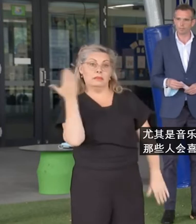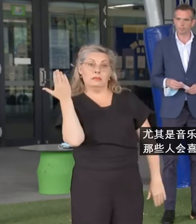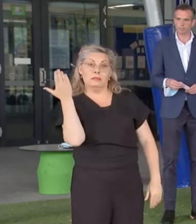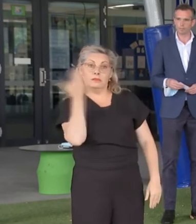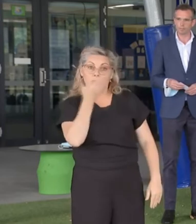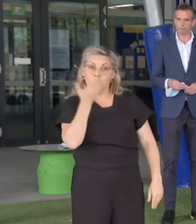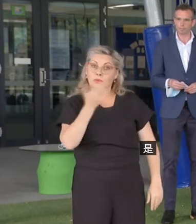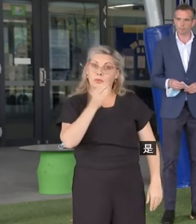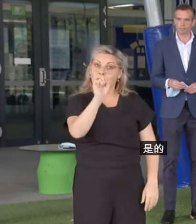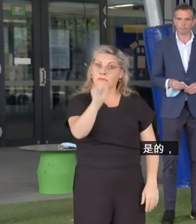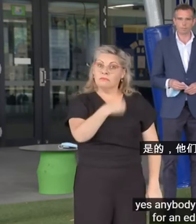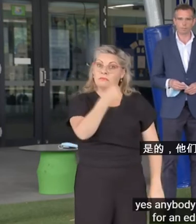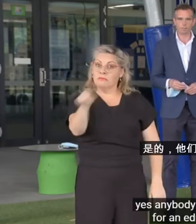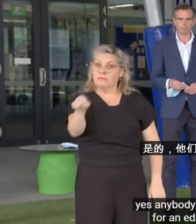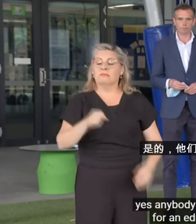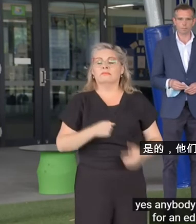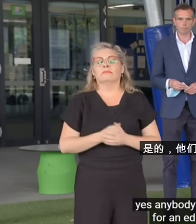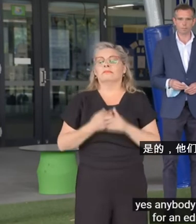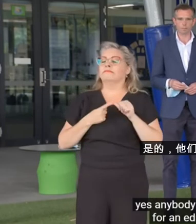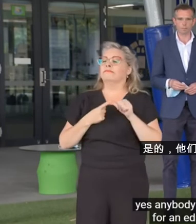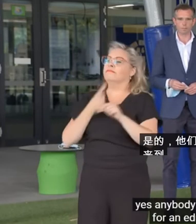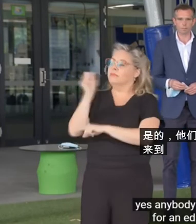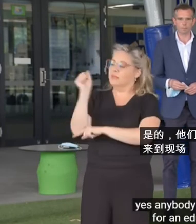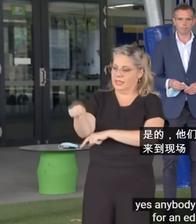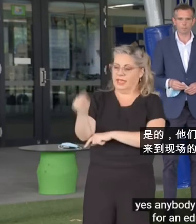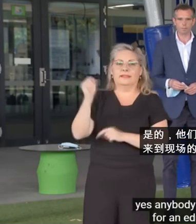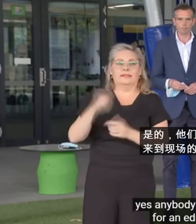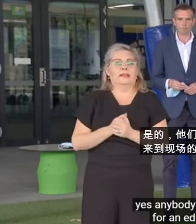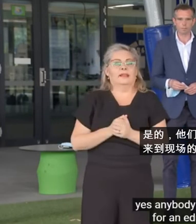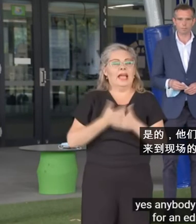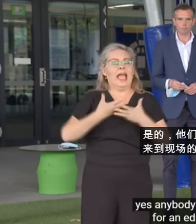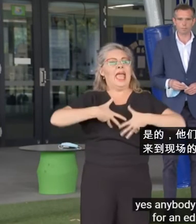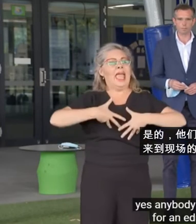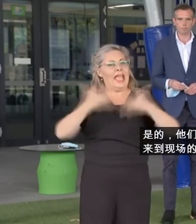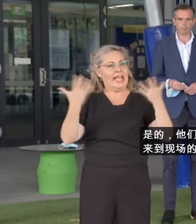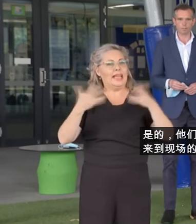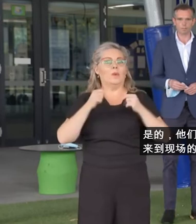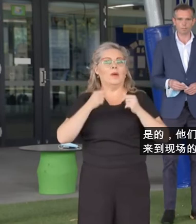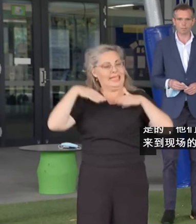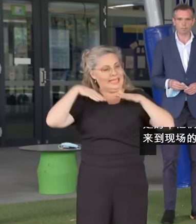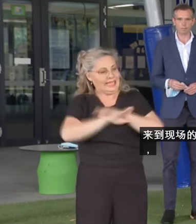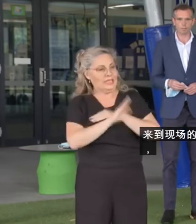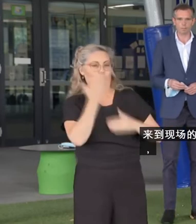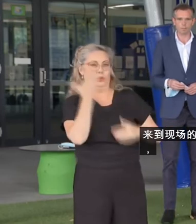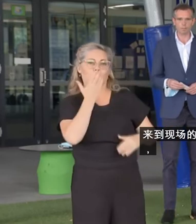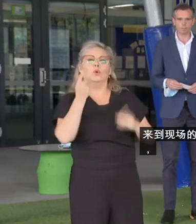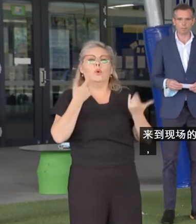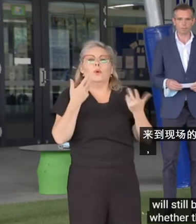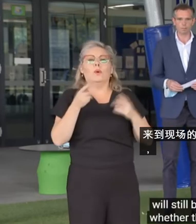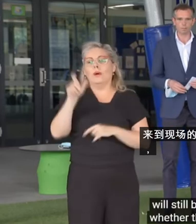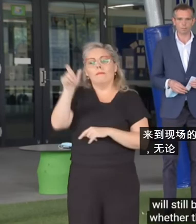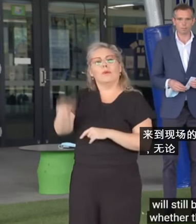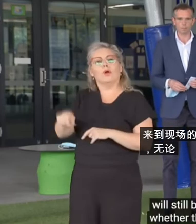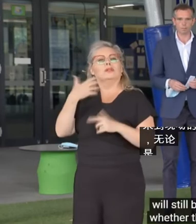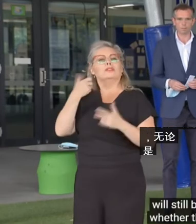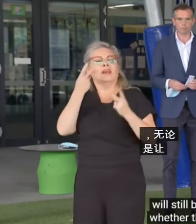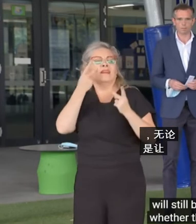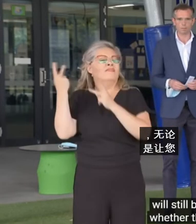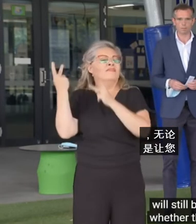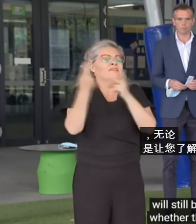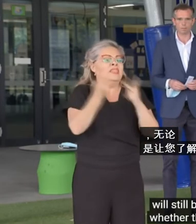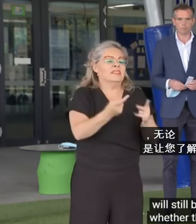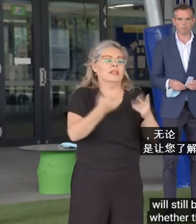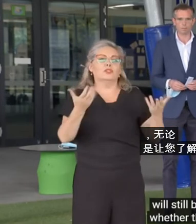allowed onto campus? Yes, they will be. So anybody who comes onto site for an educational purpose will still be able to do so. So whether